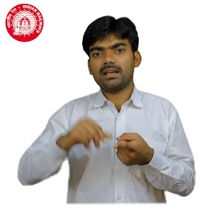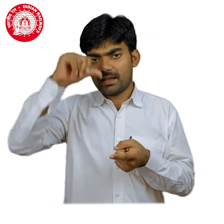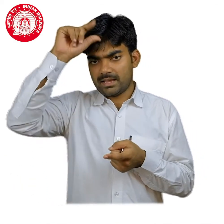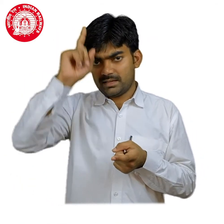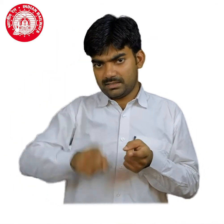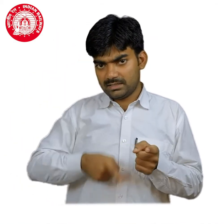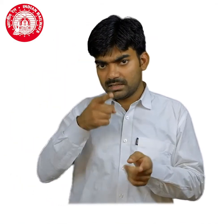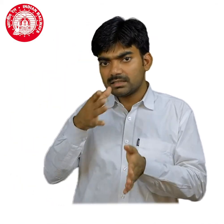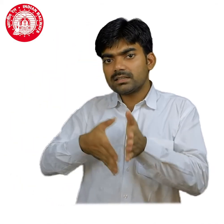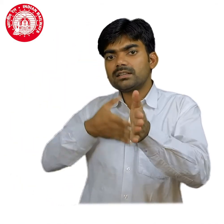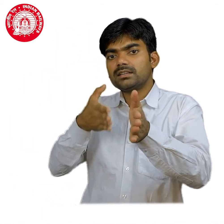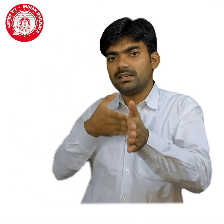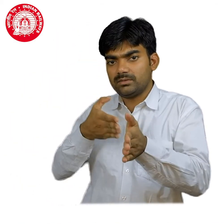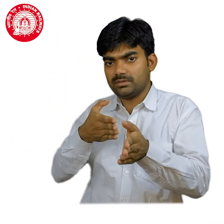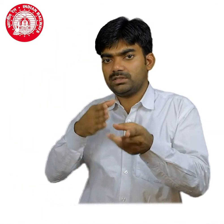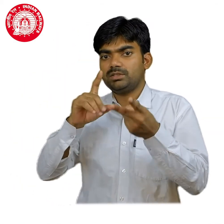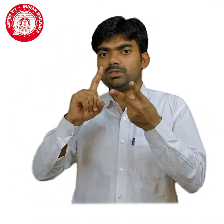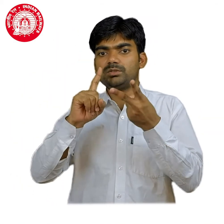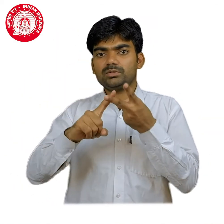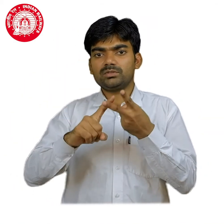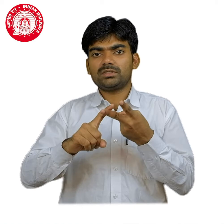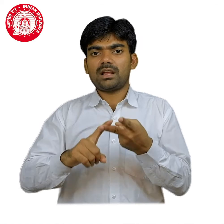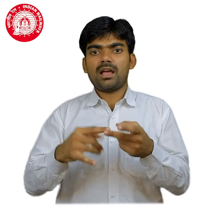by India Railways in association with CSR